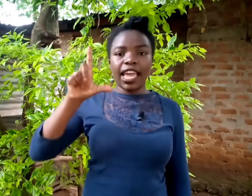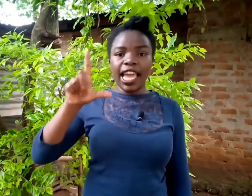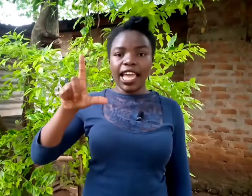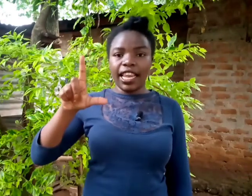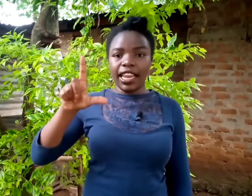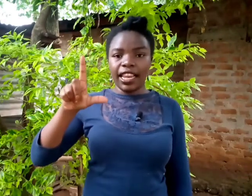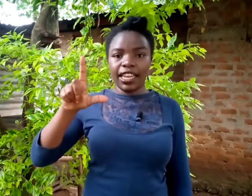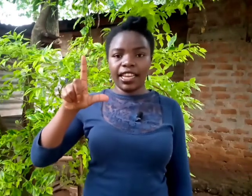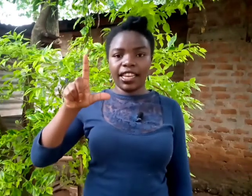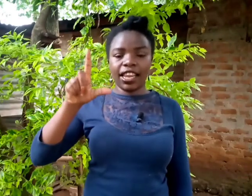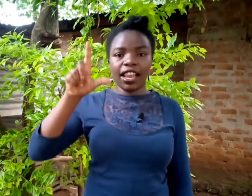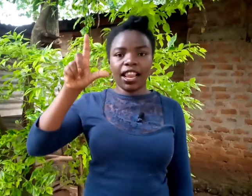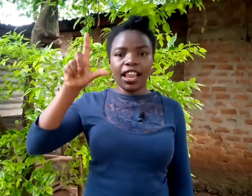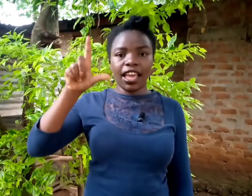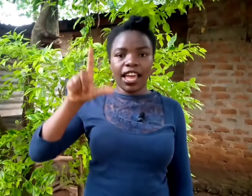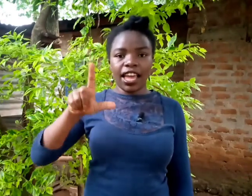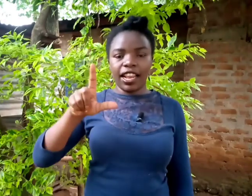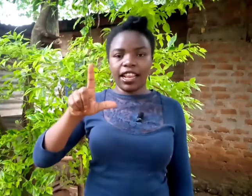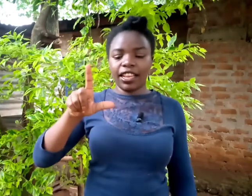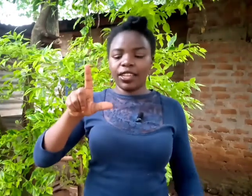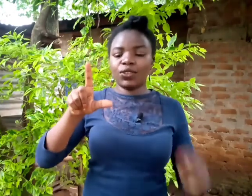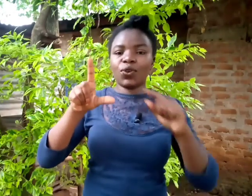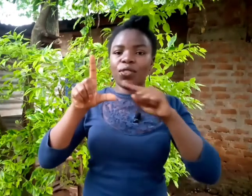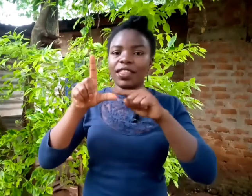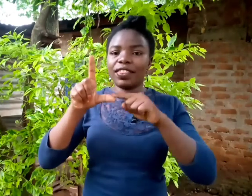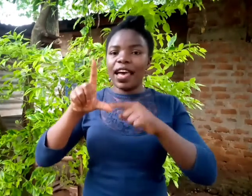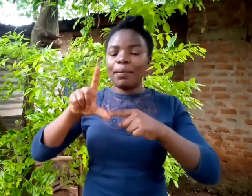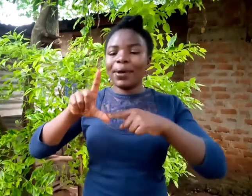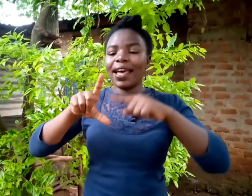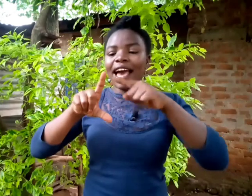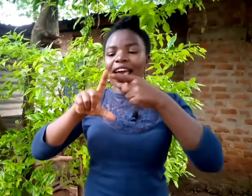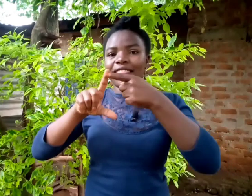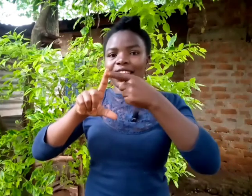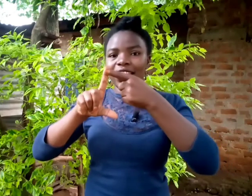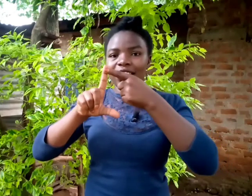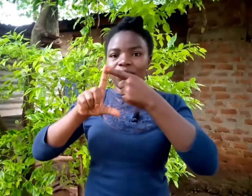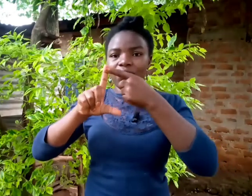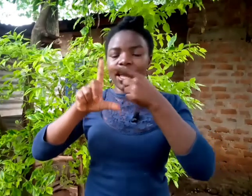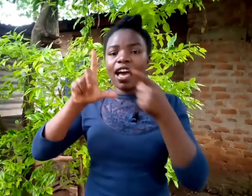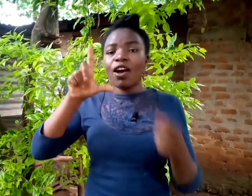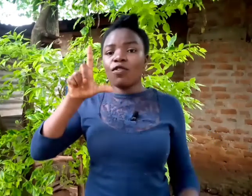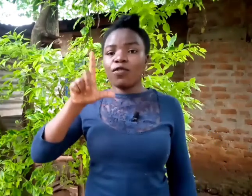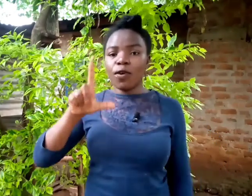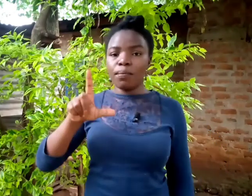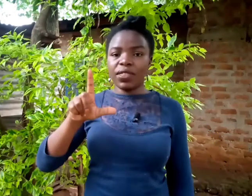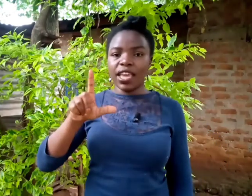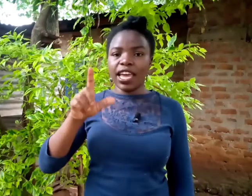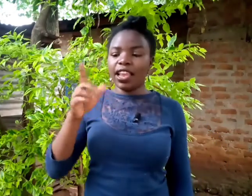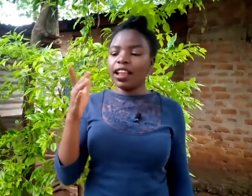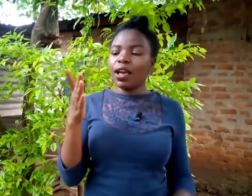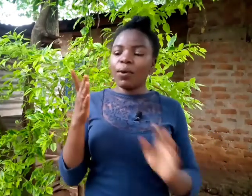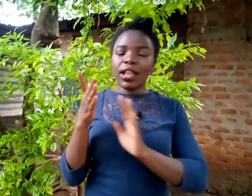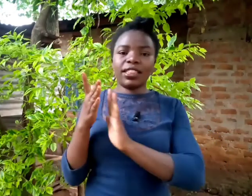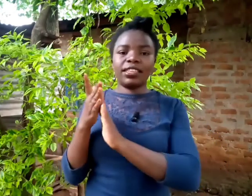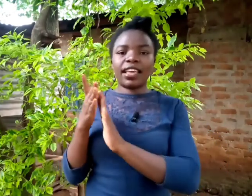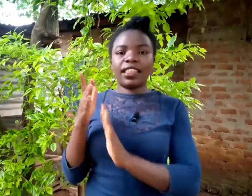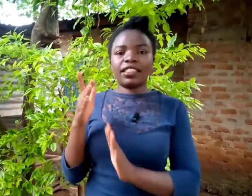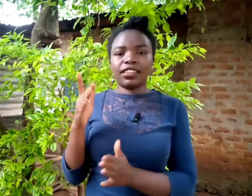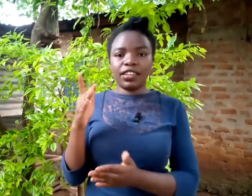L. L. So the thumb and the index finger form the L, while these other three